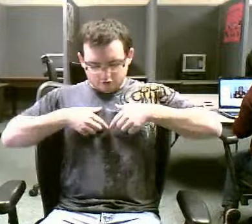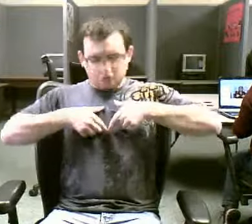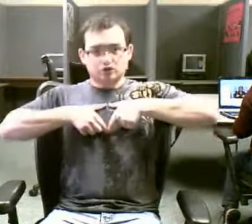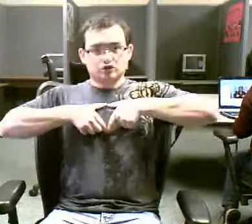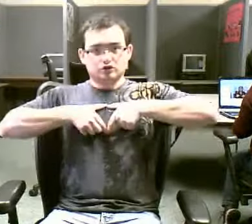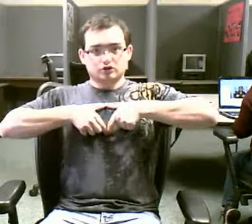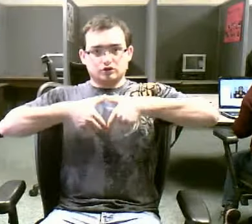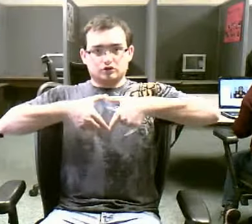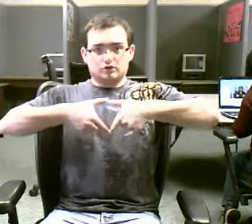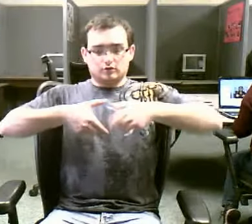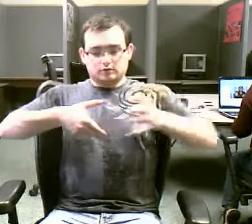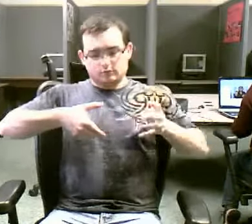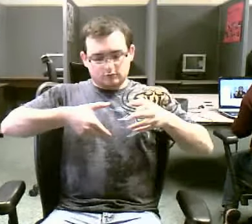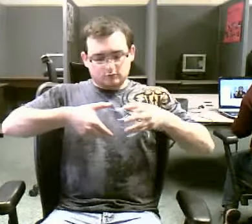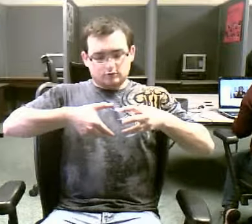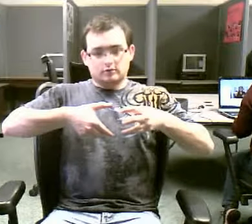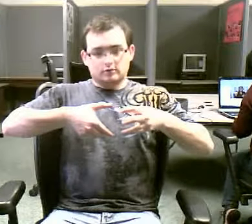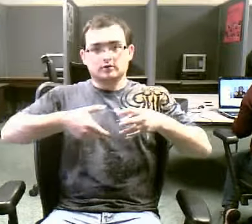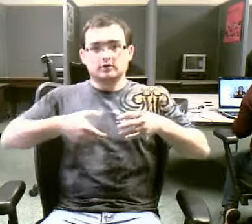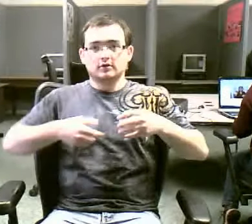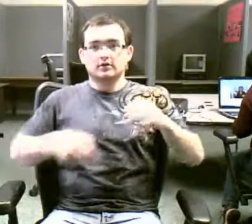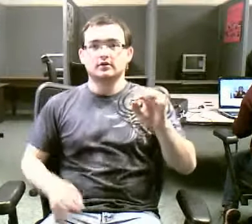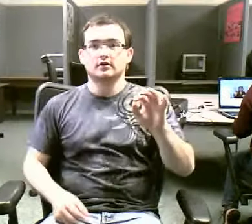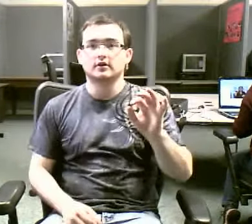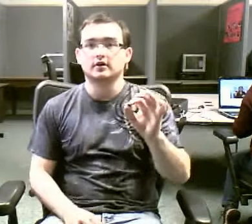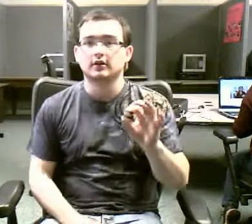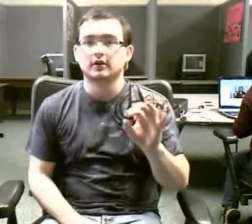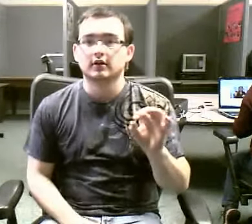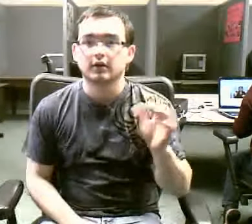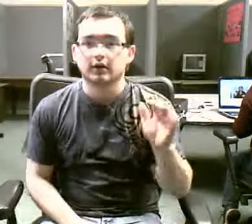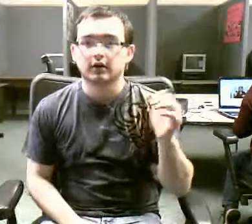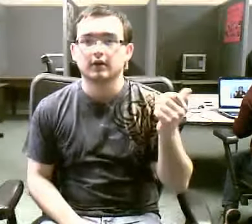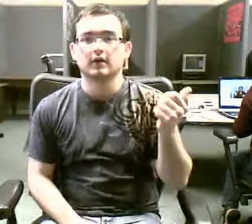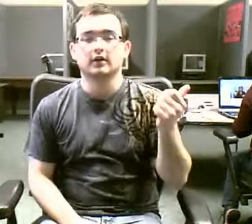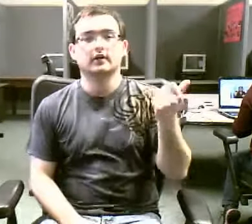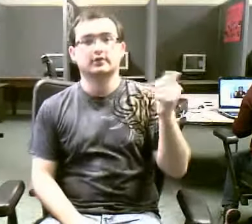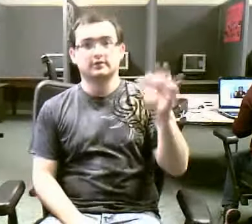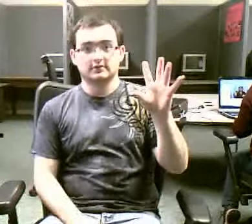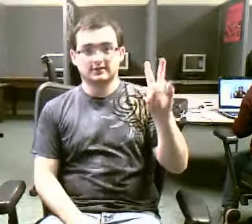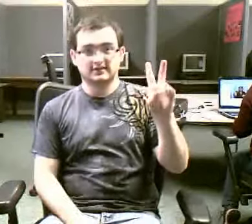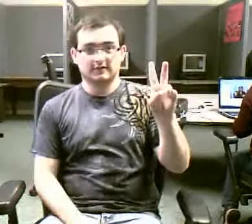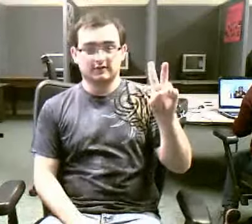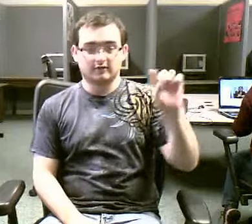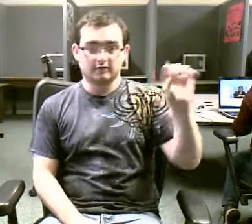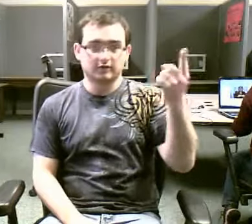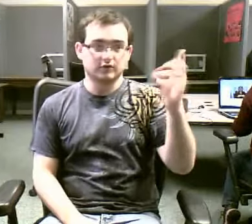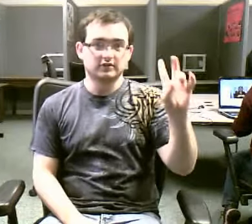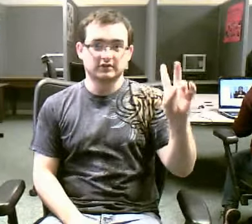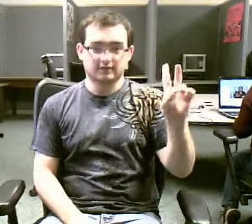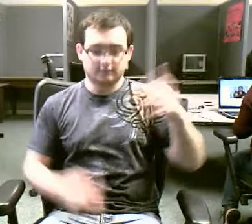False ribs. 8, 9, and 10th ribs are called as false ribs.